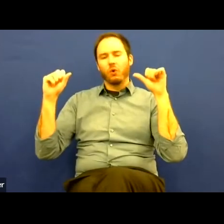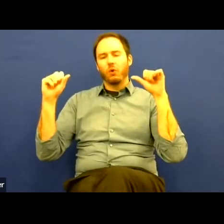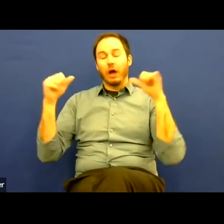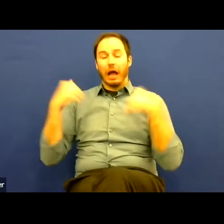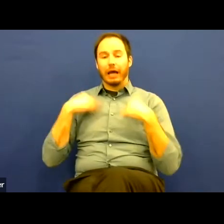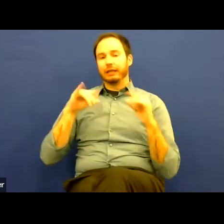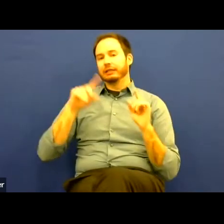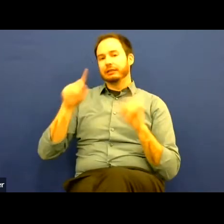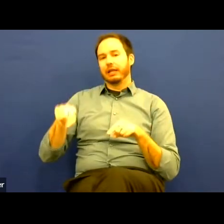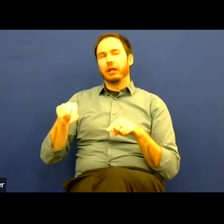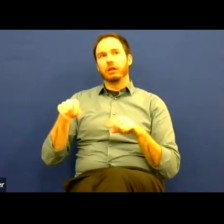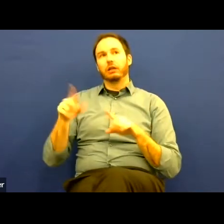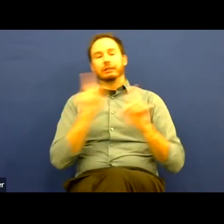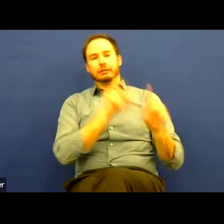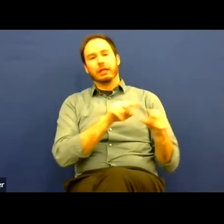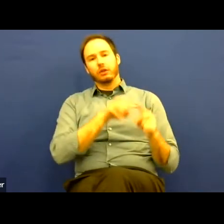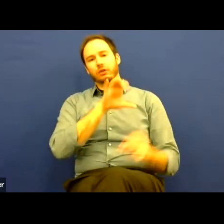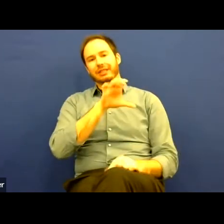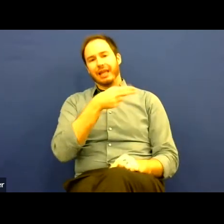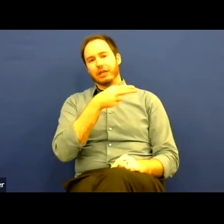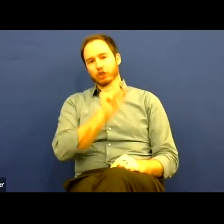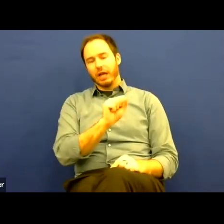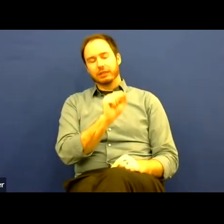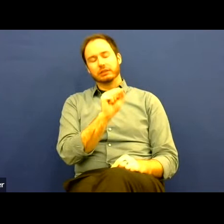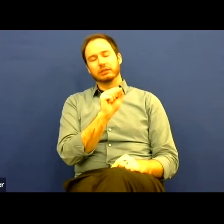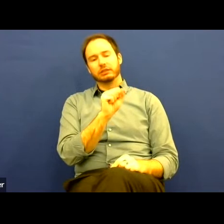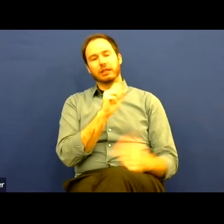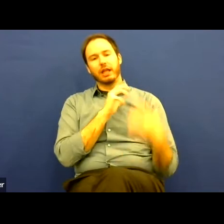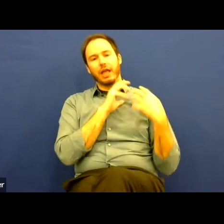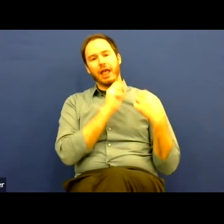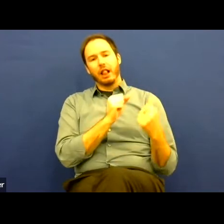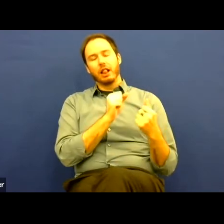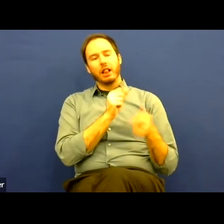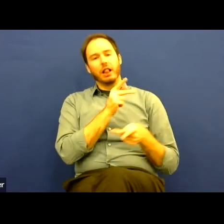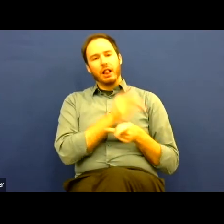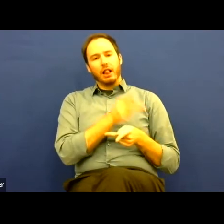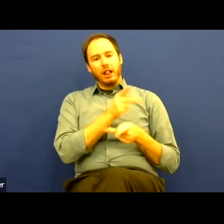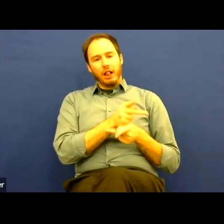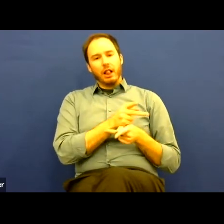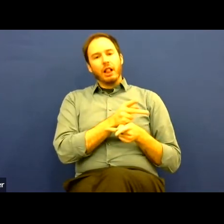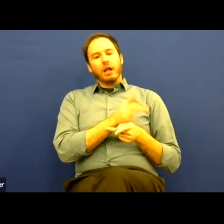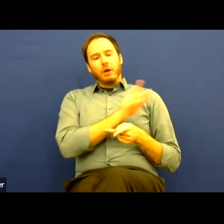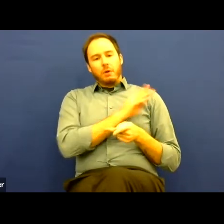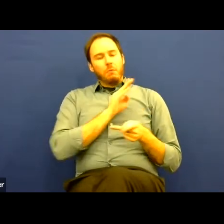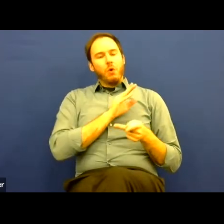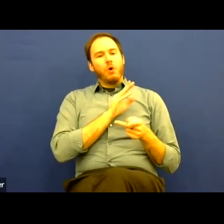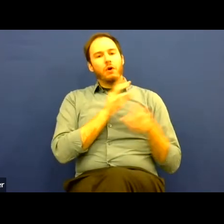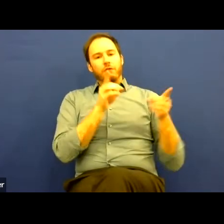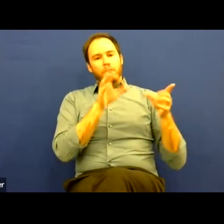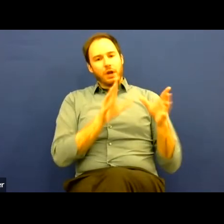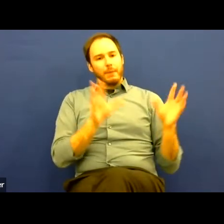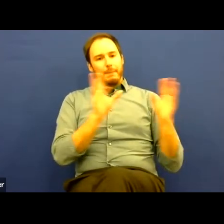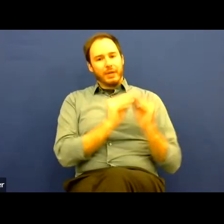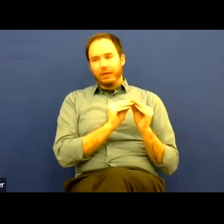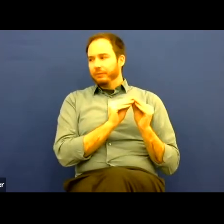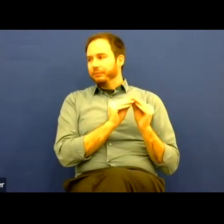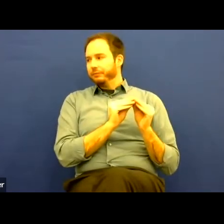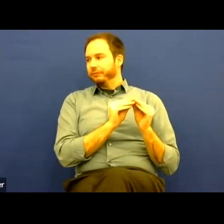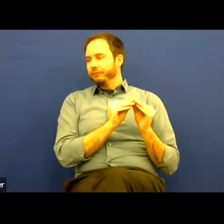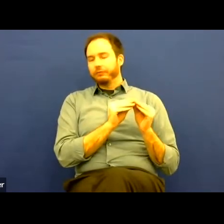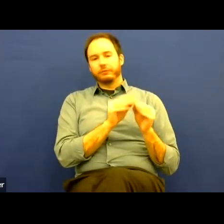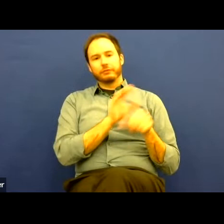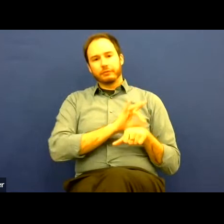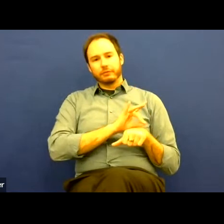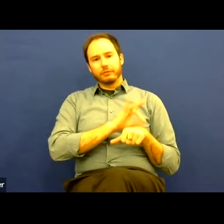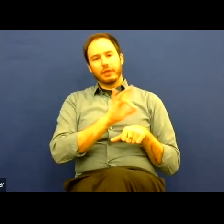I attended the CHS Healthcare Board of Directors meeting, and at 8 o'clock